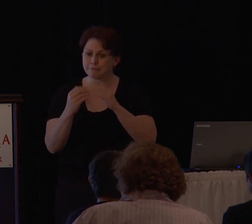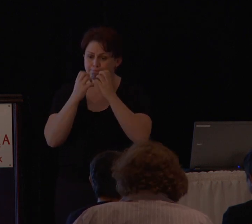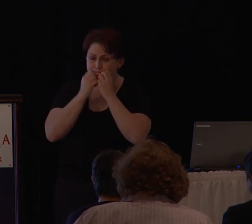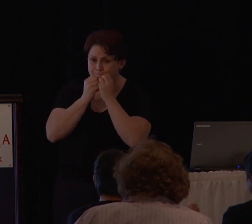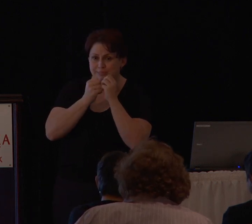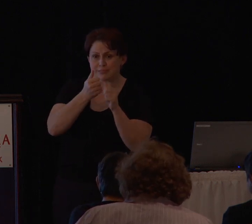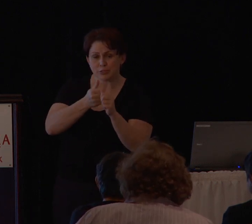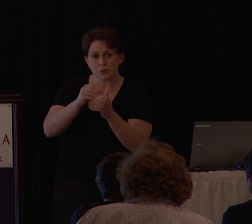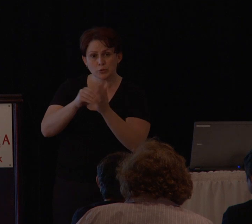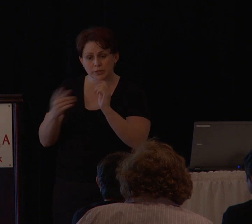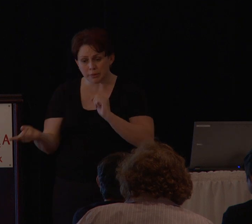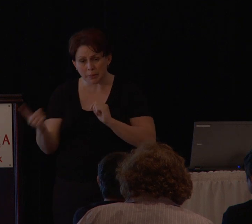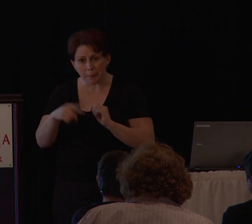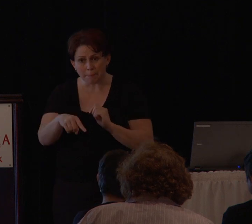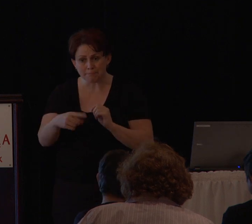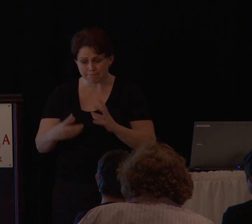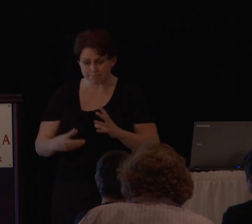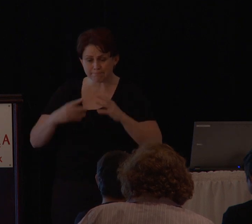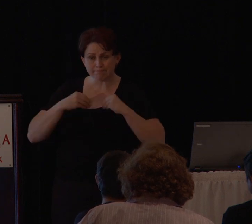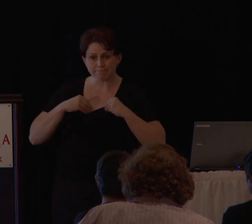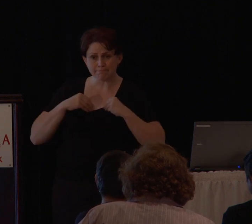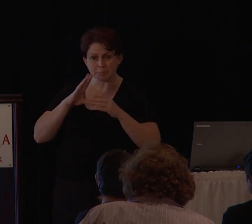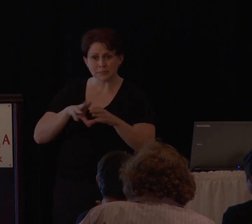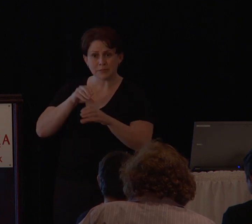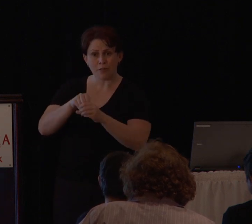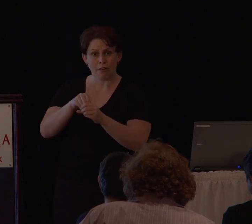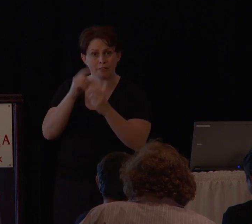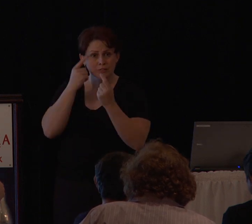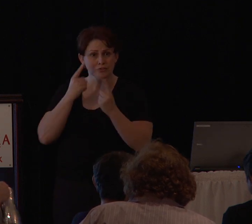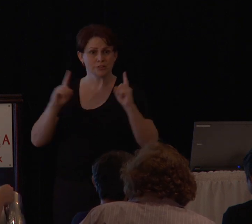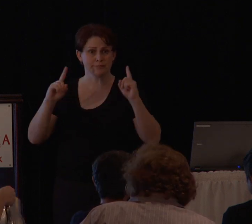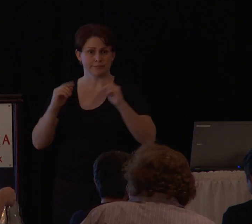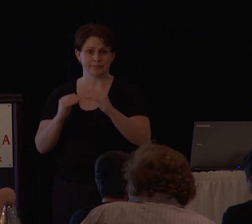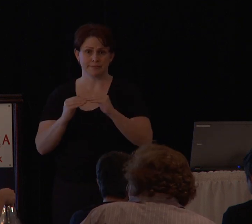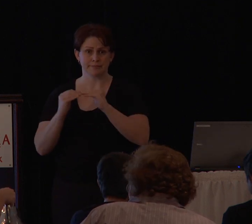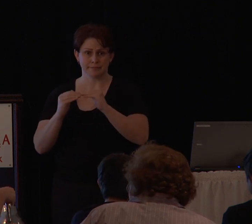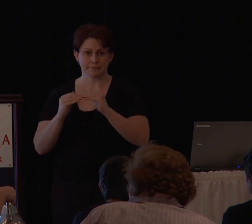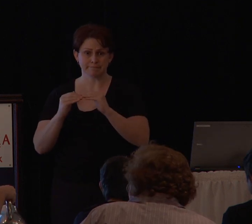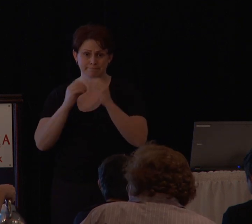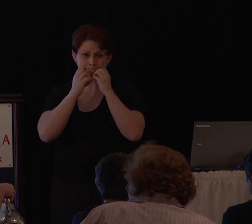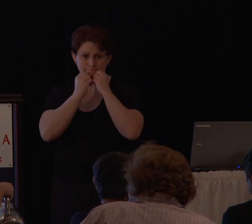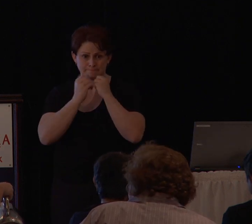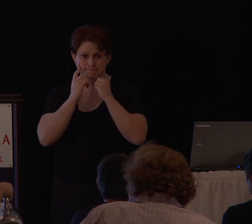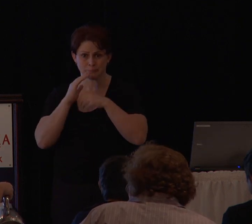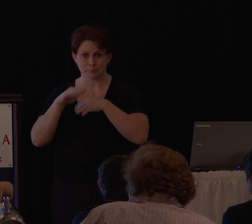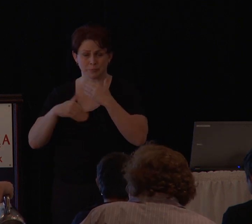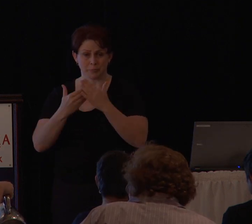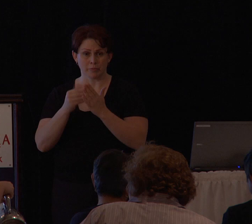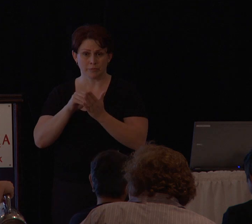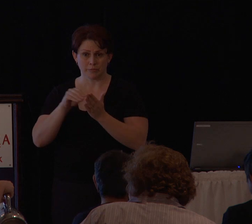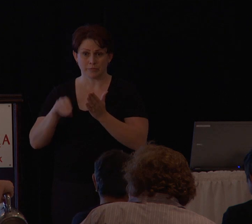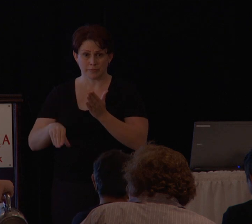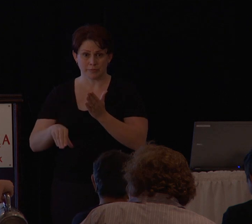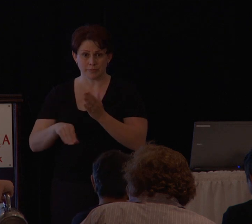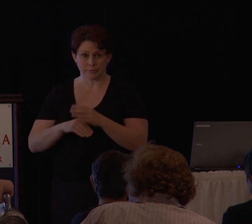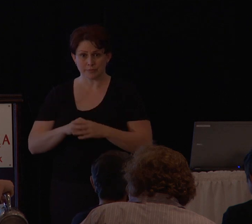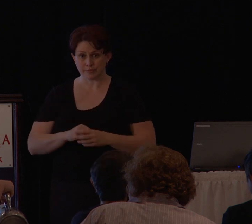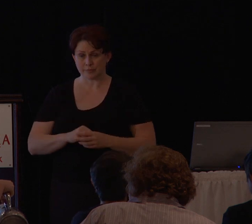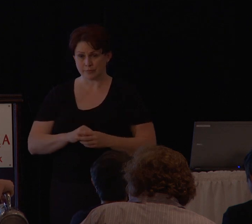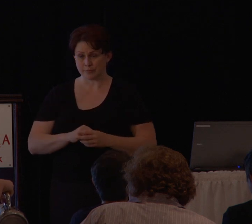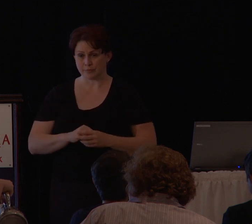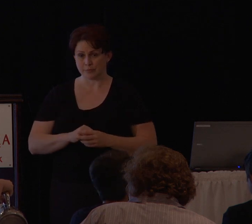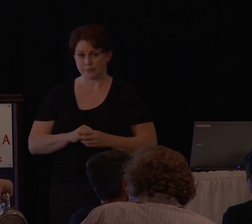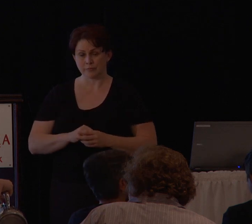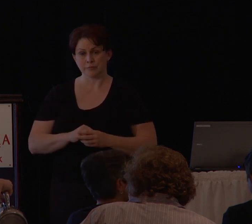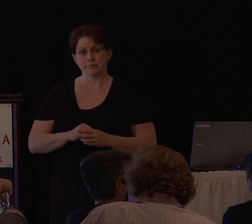presence, participation, acceptance, and achievement. And also, our work is strongly rooted in the